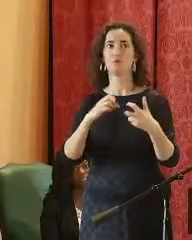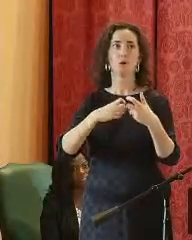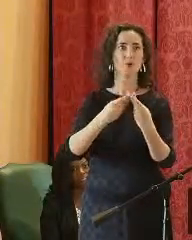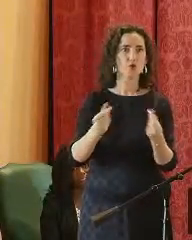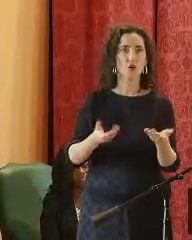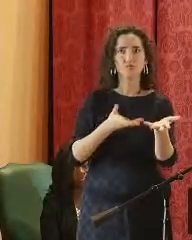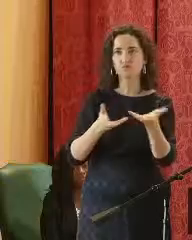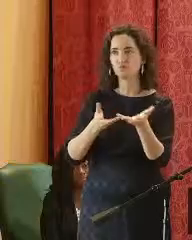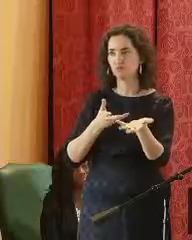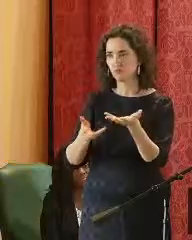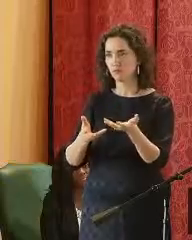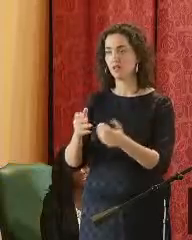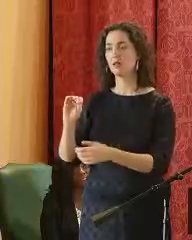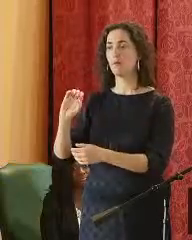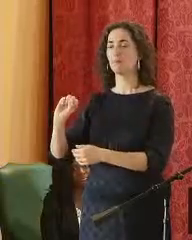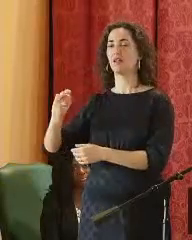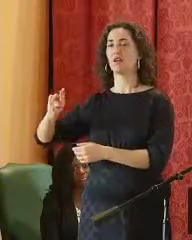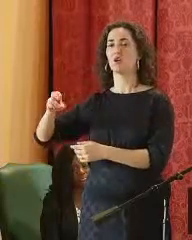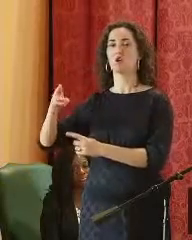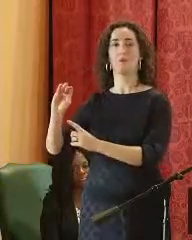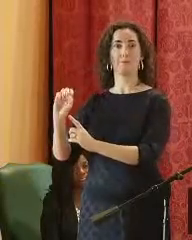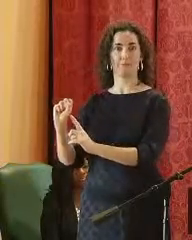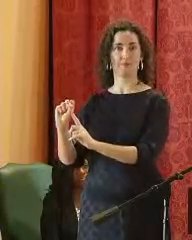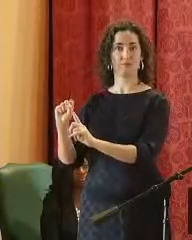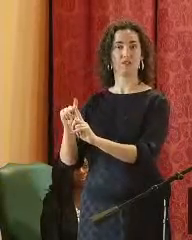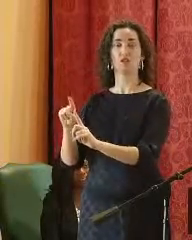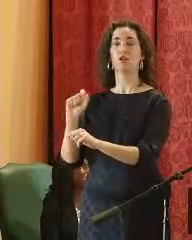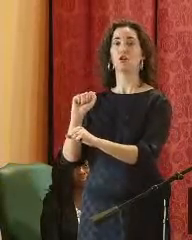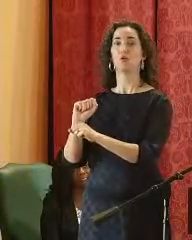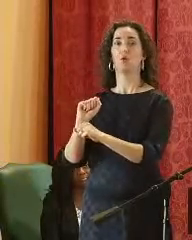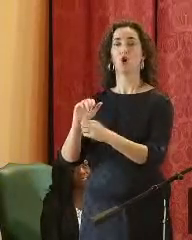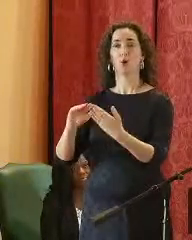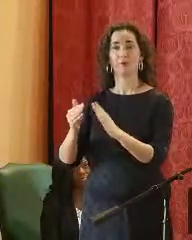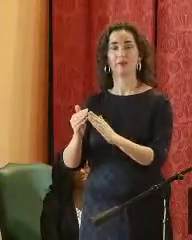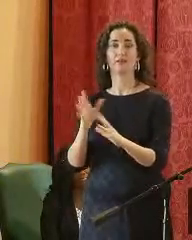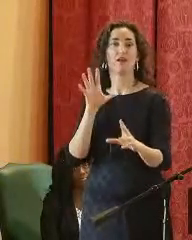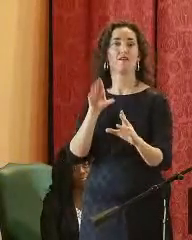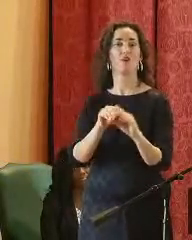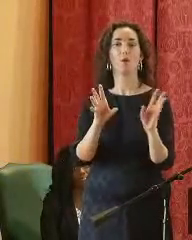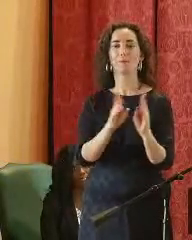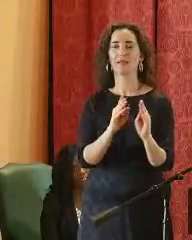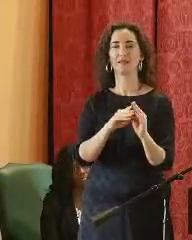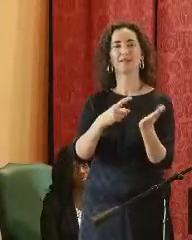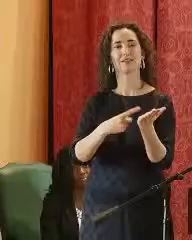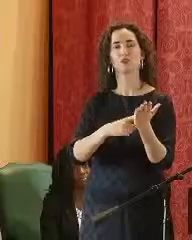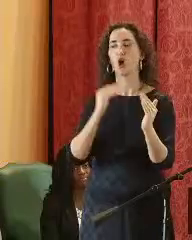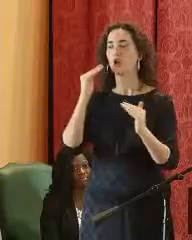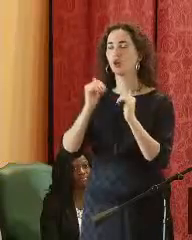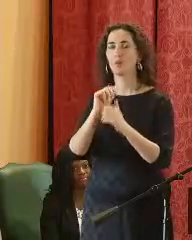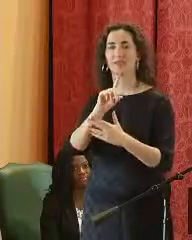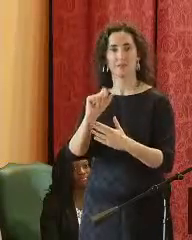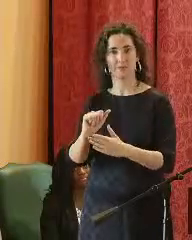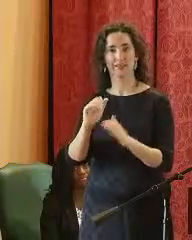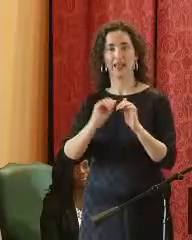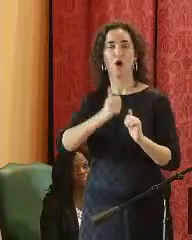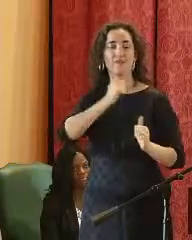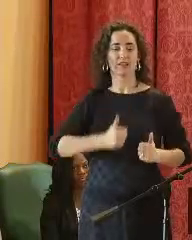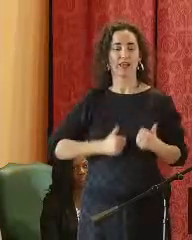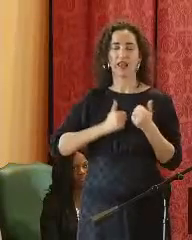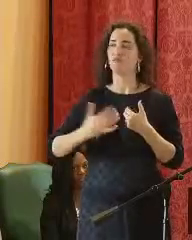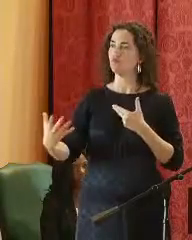on committees and participates in many meetings concerning adults with disabilities and their participation in everyday